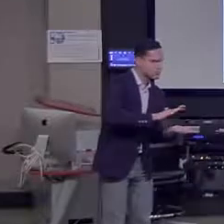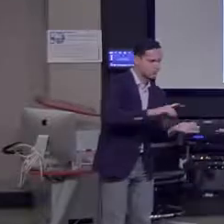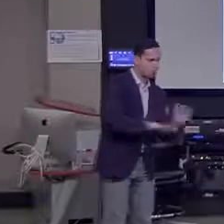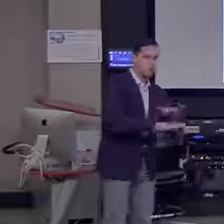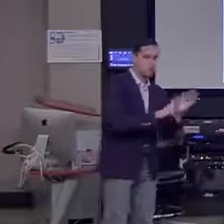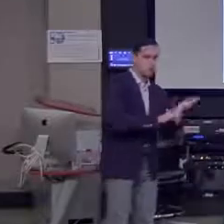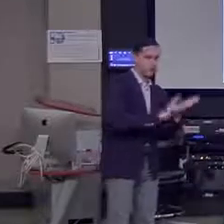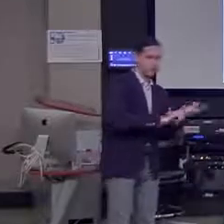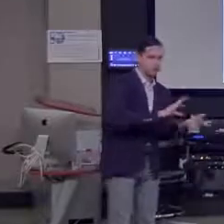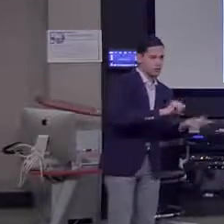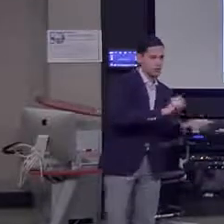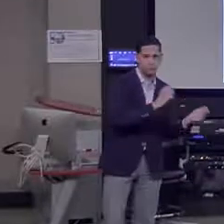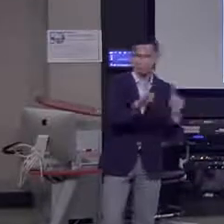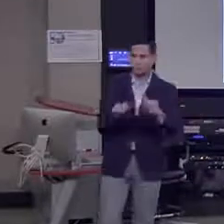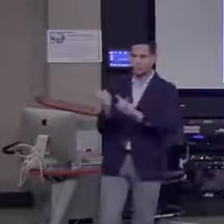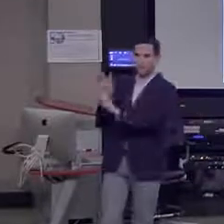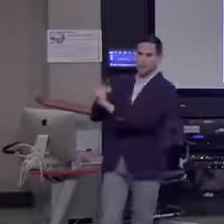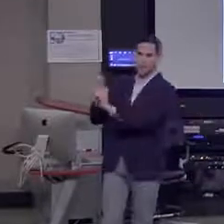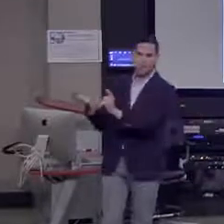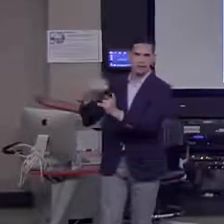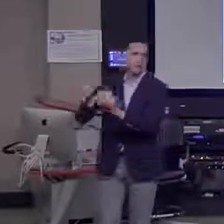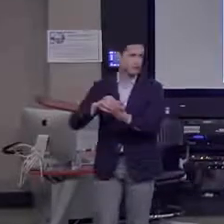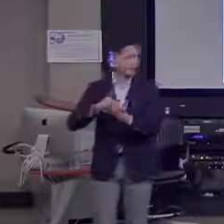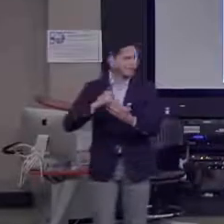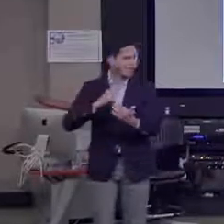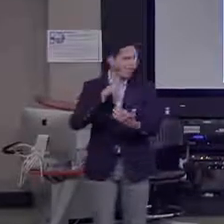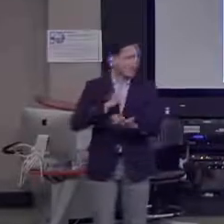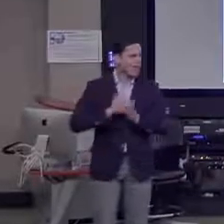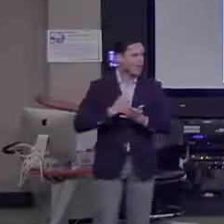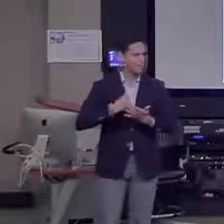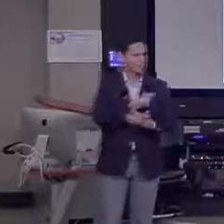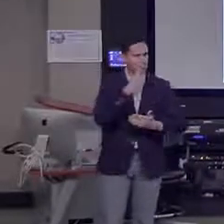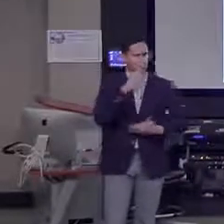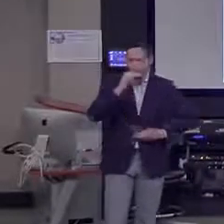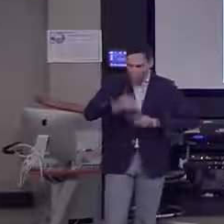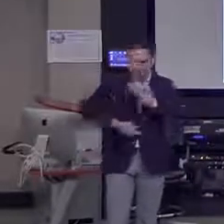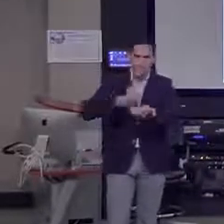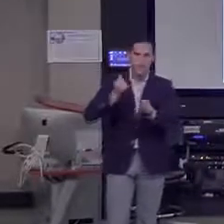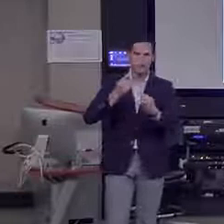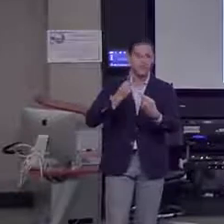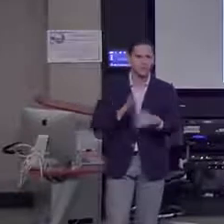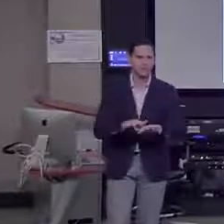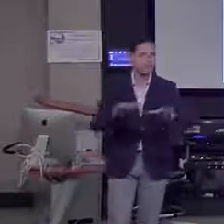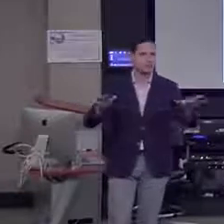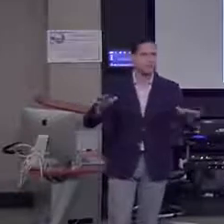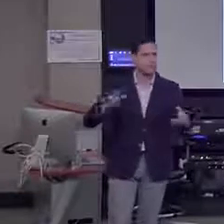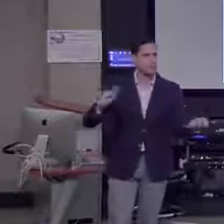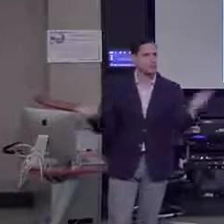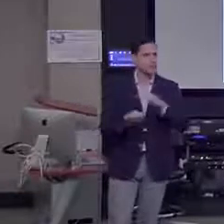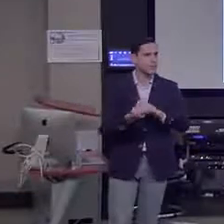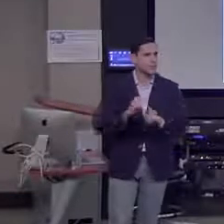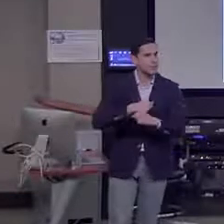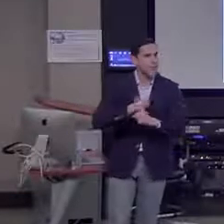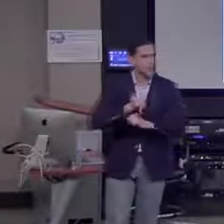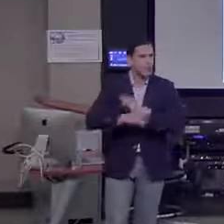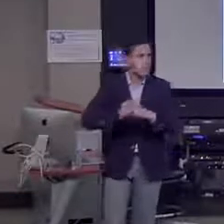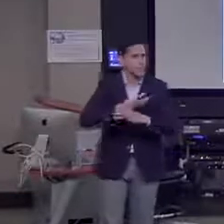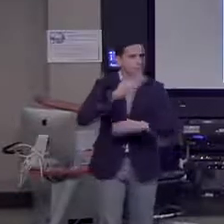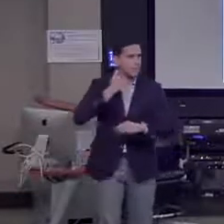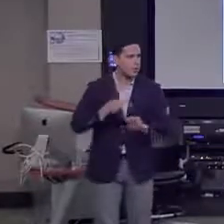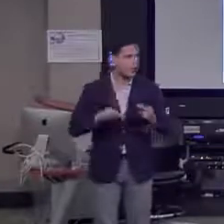forward in both theory and in application to make our world a better place for children